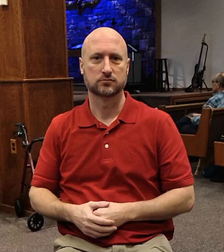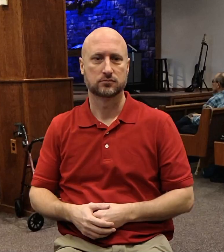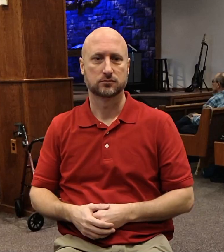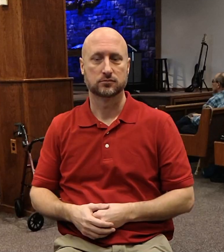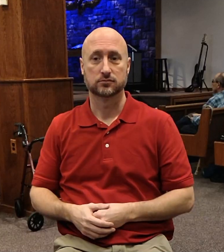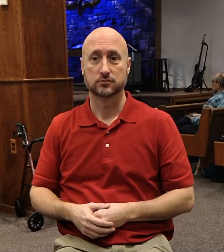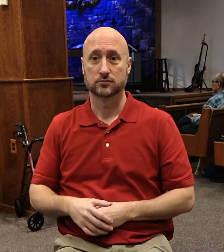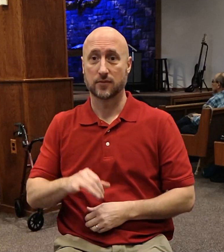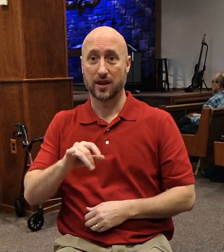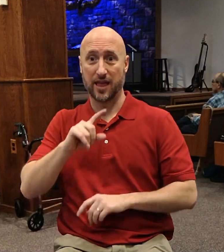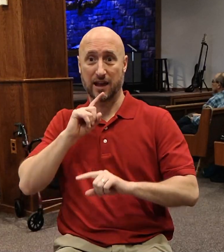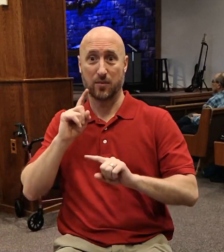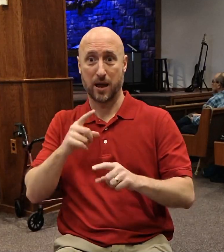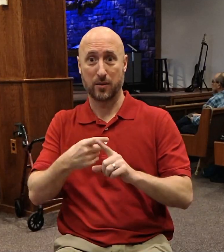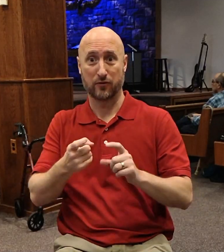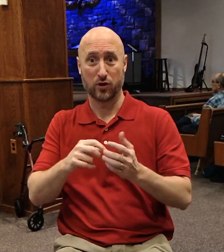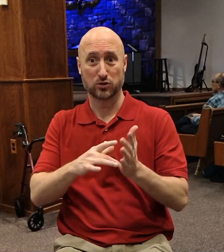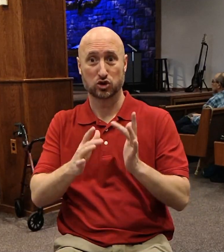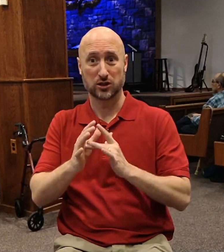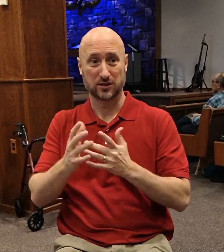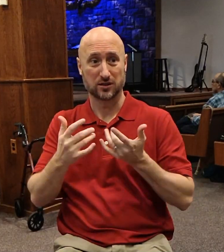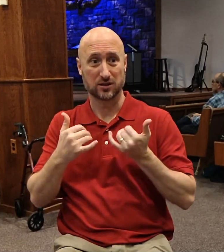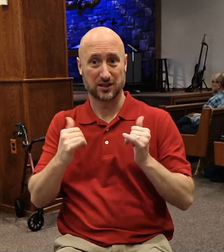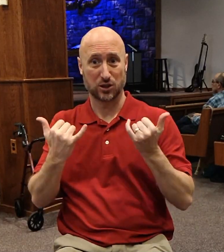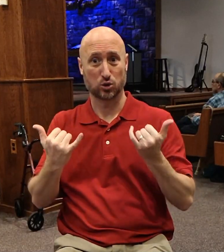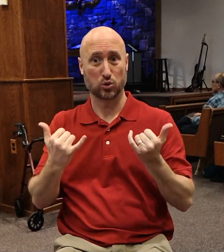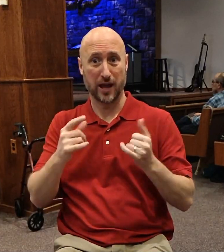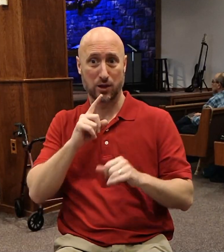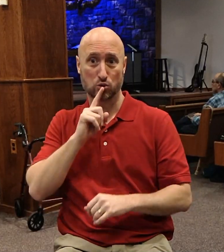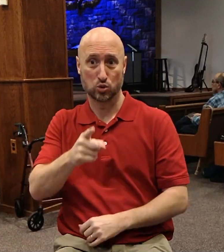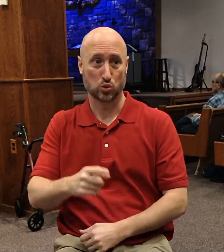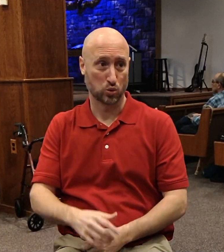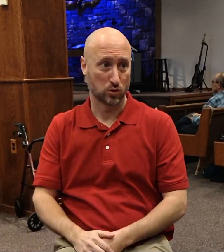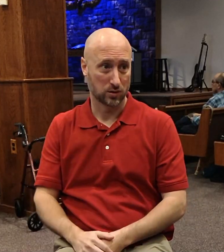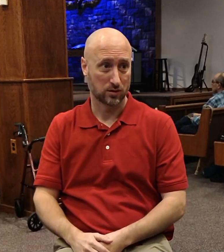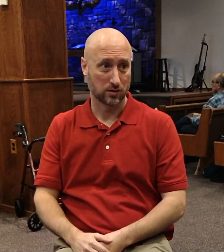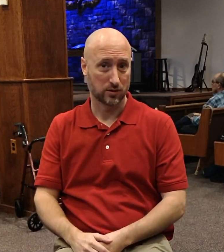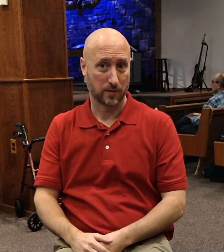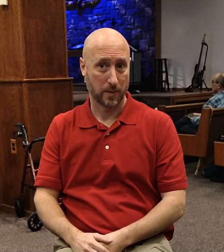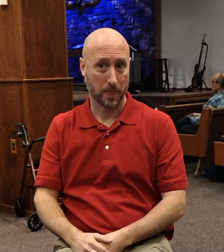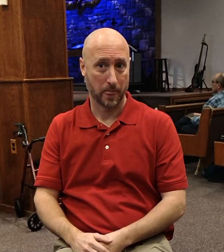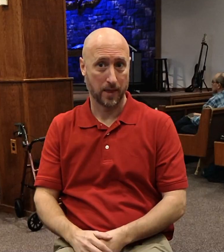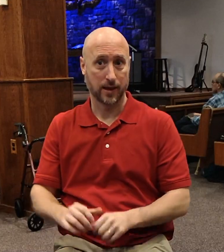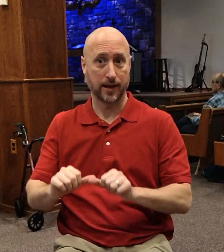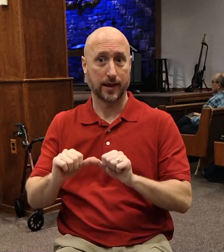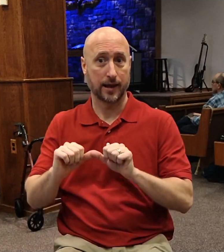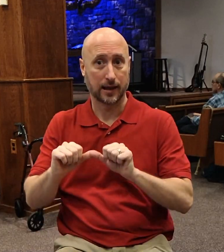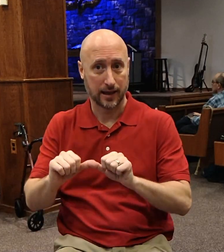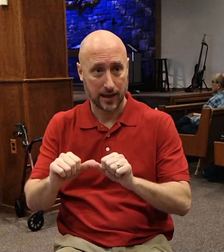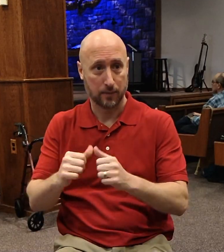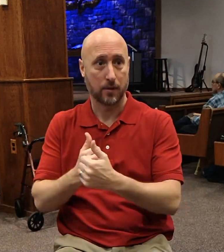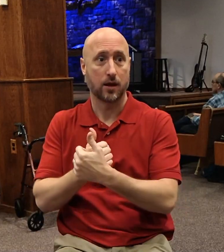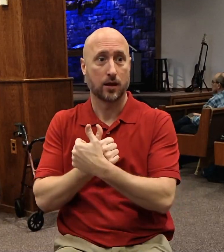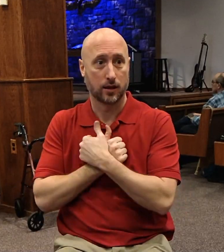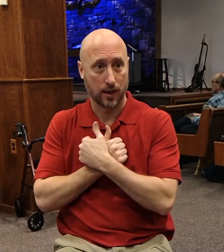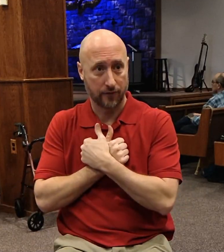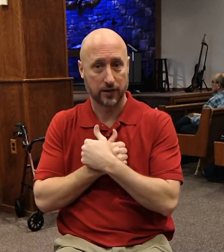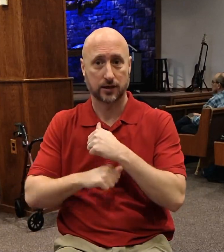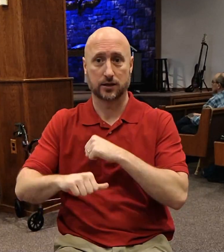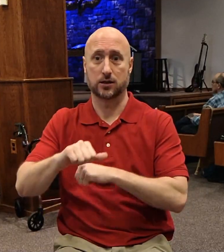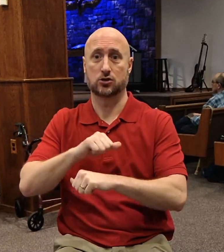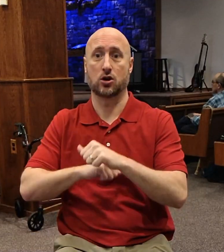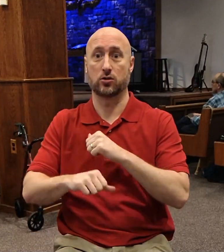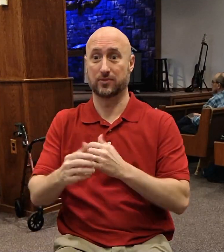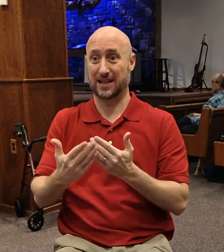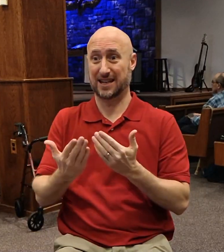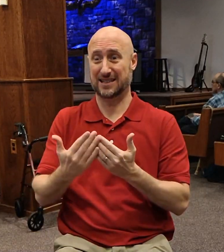that still holds true today it's in the present tense keep loving one another is it easy